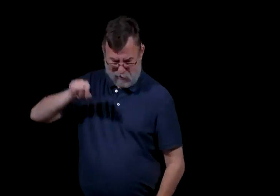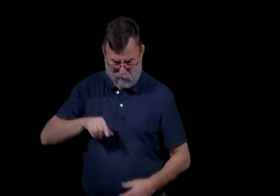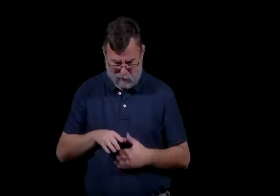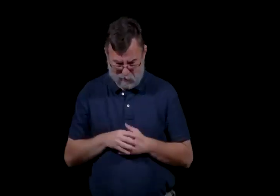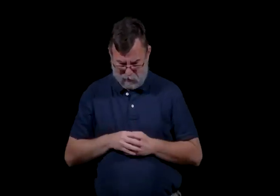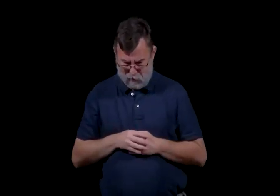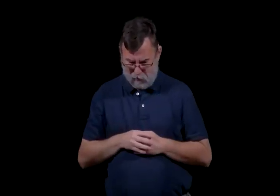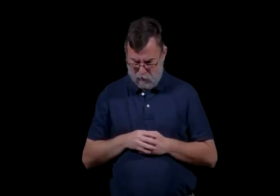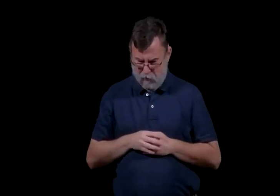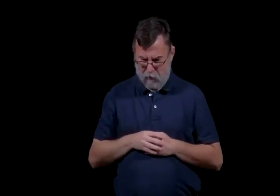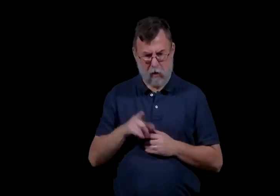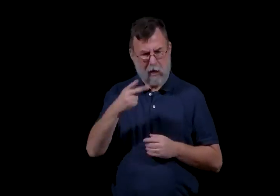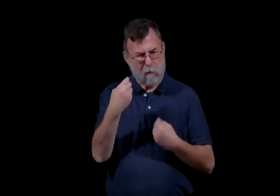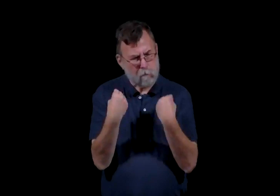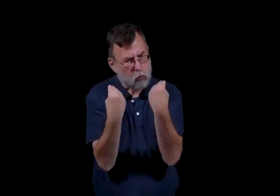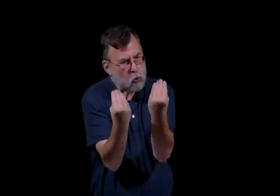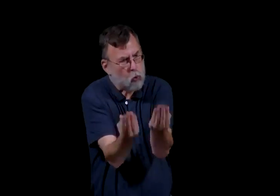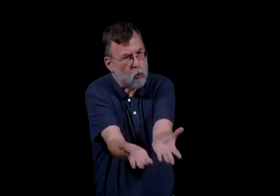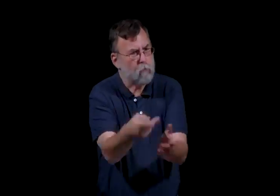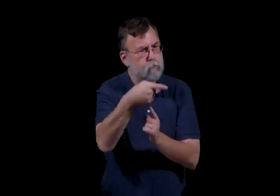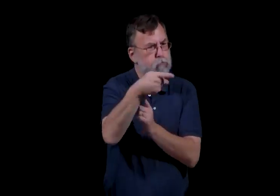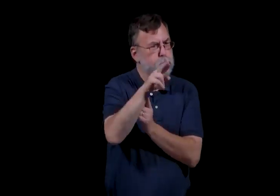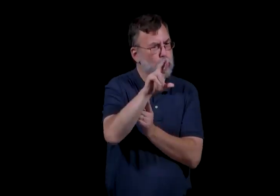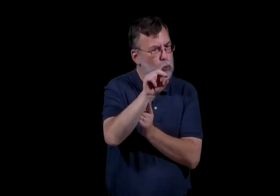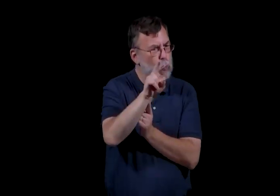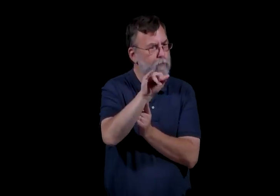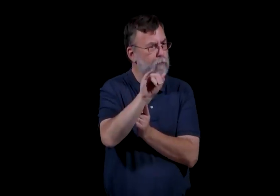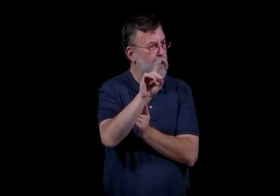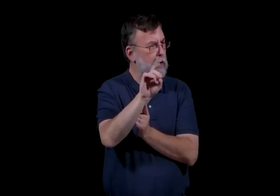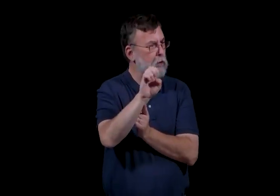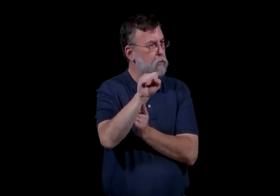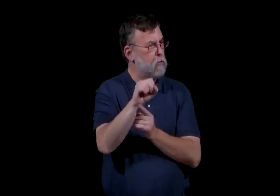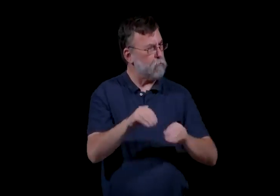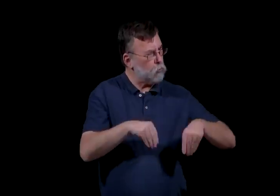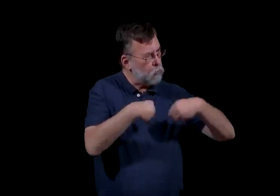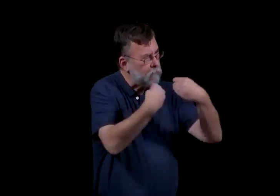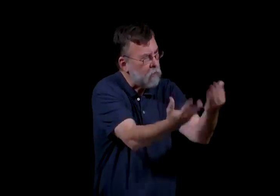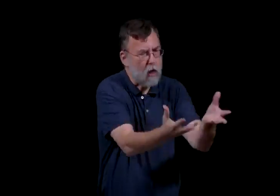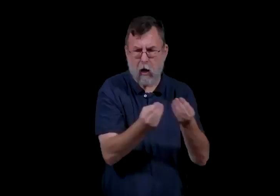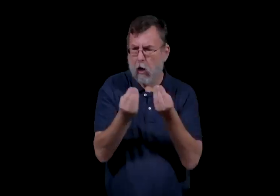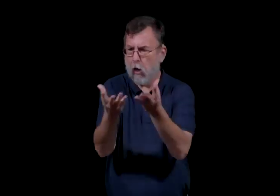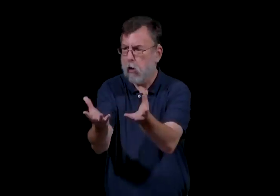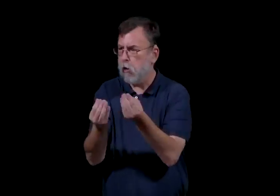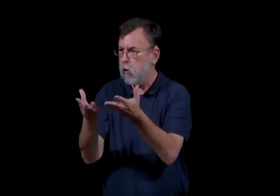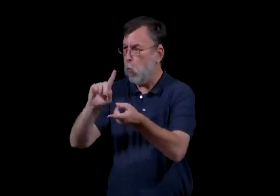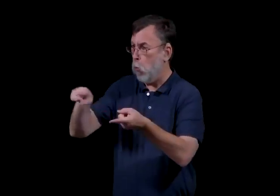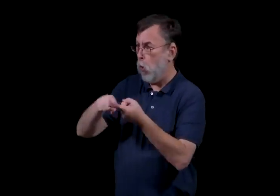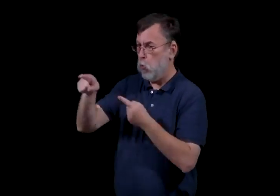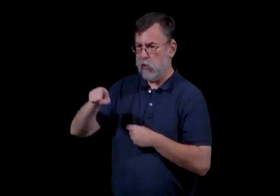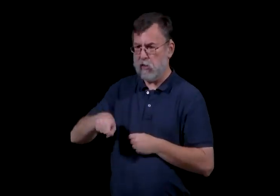We have to remember everything is from God. He is the provider. He provides whatever we need.